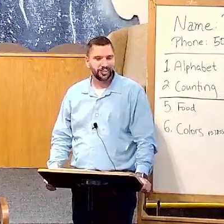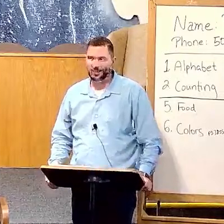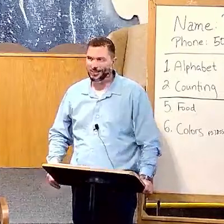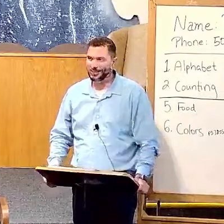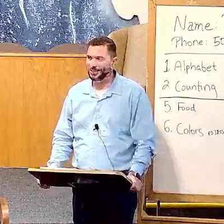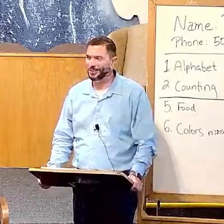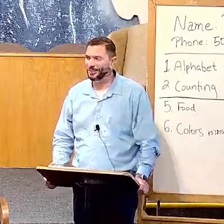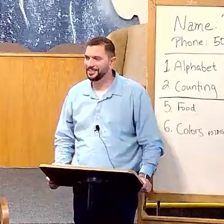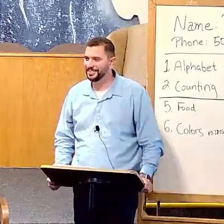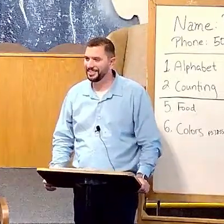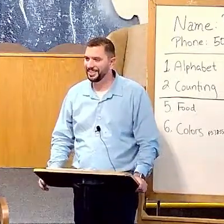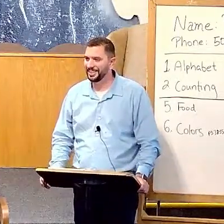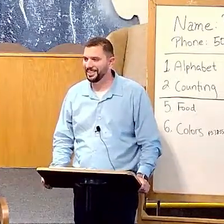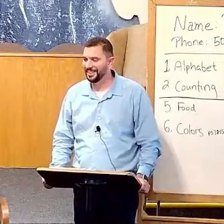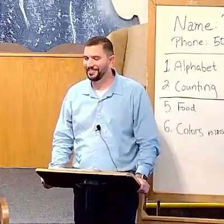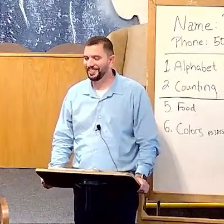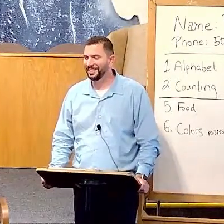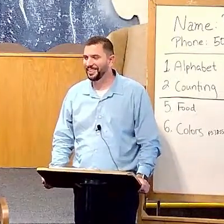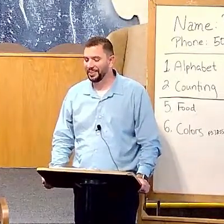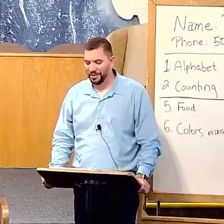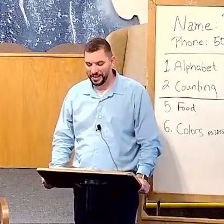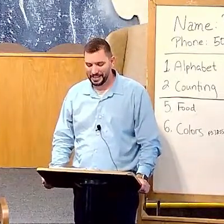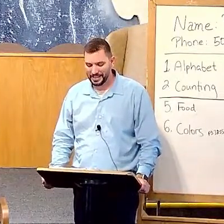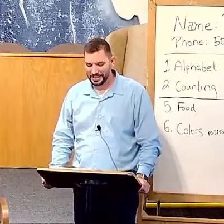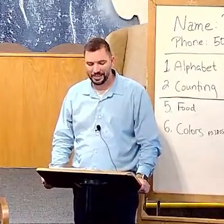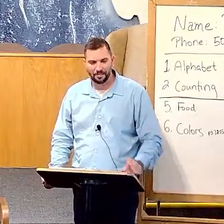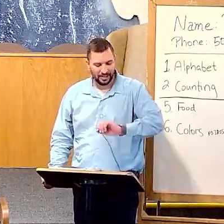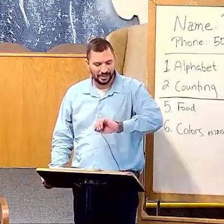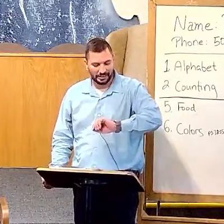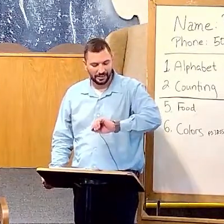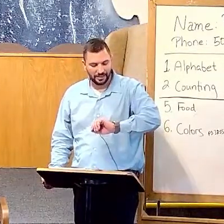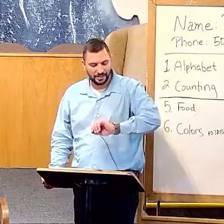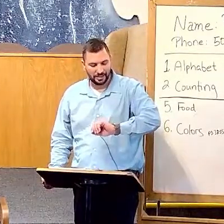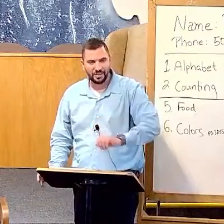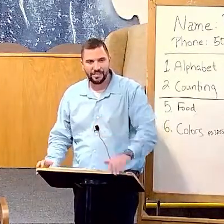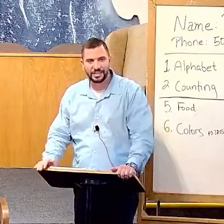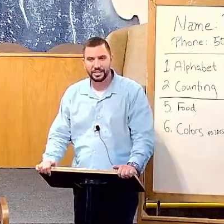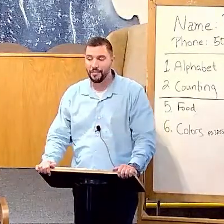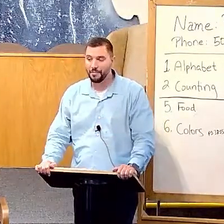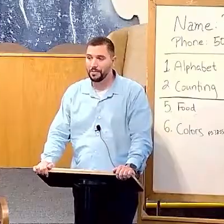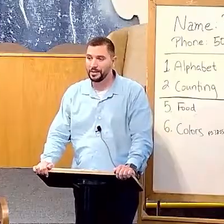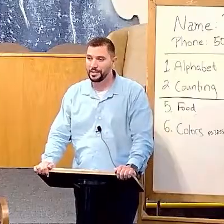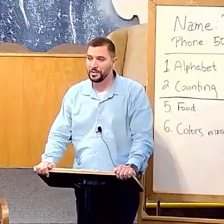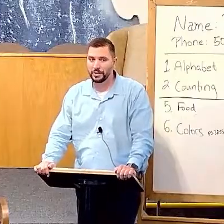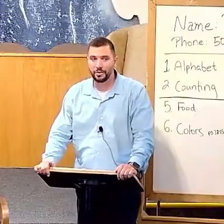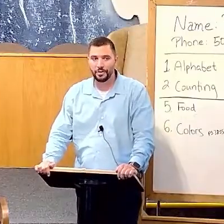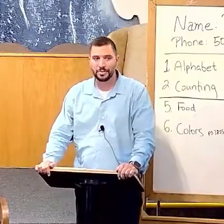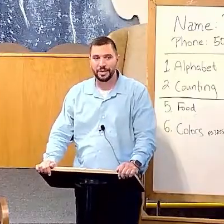C. Amen. All right. It's 5:56. I have 4 minutes. I do want to go over some animals real